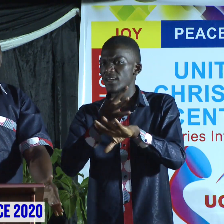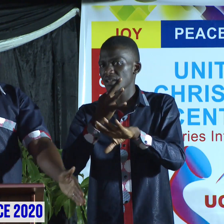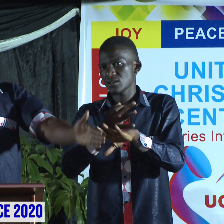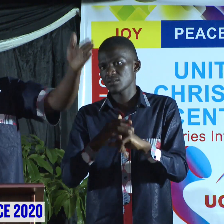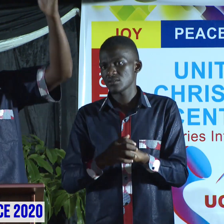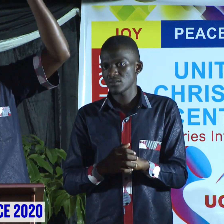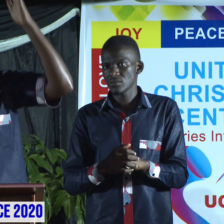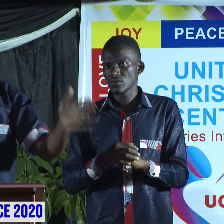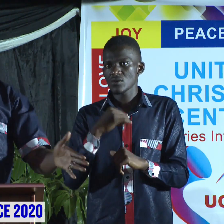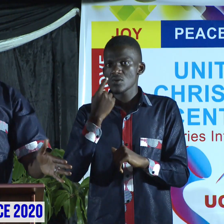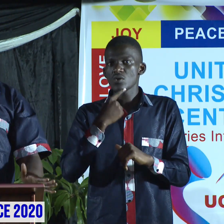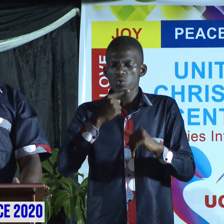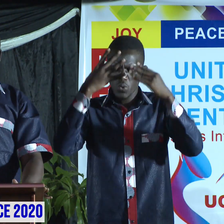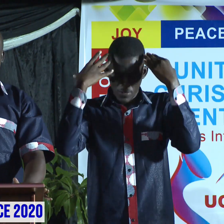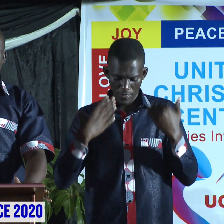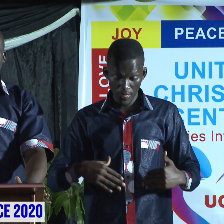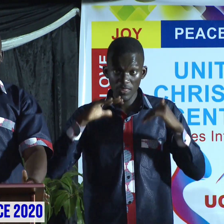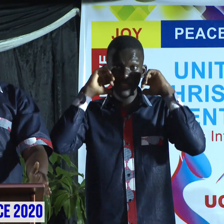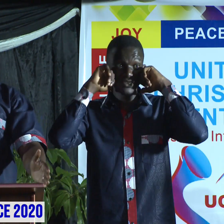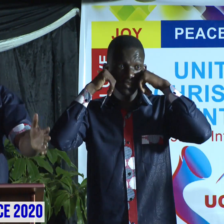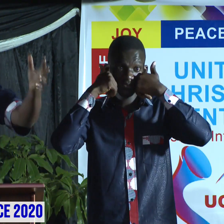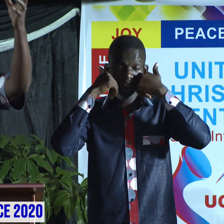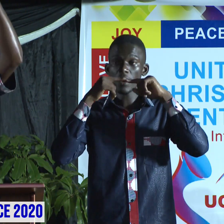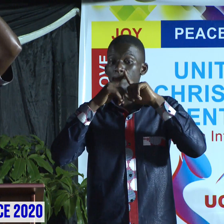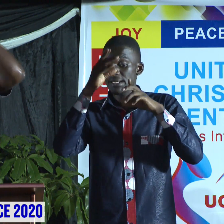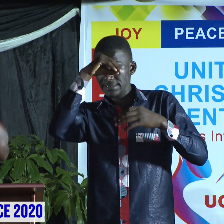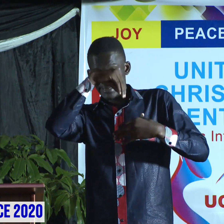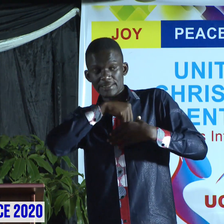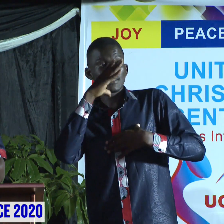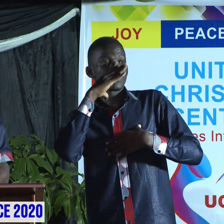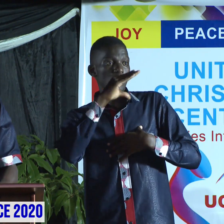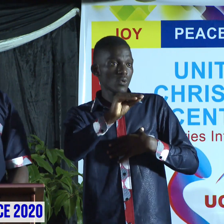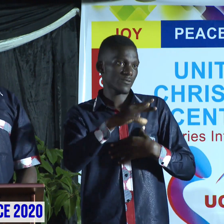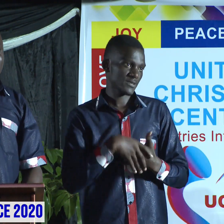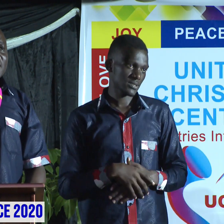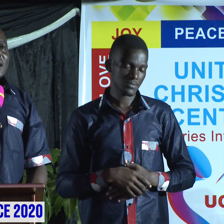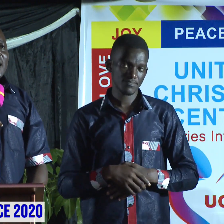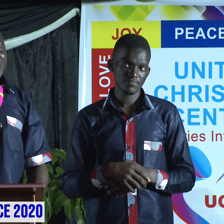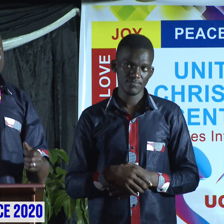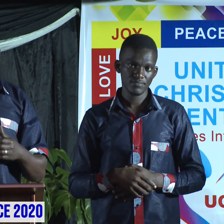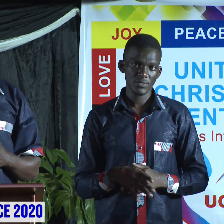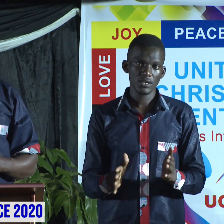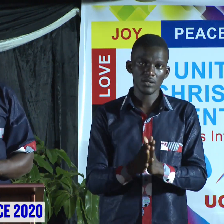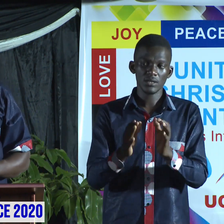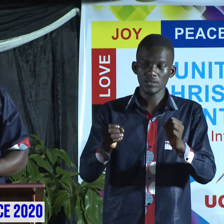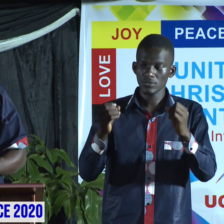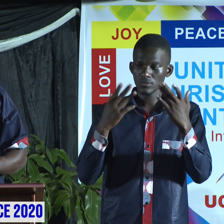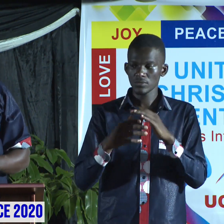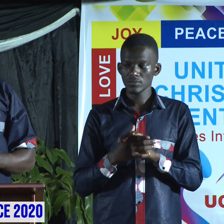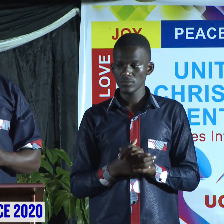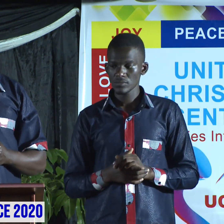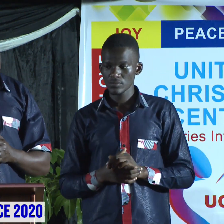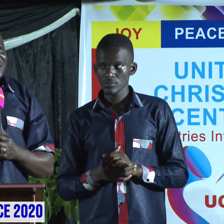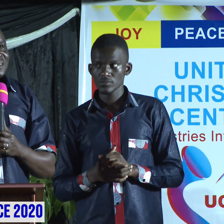balokola bechichukuli. Put on sheep's clothes. Abambale byoya byendiga. But inside we are wolves. Nainga munda misege. Hallelujah.